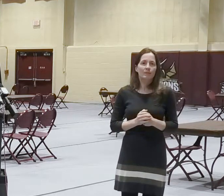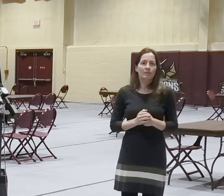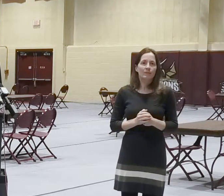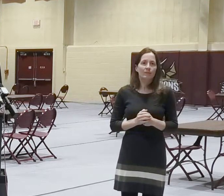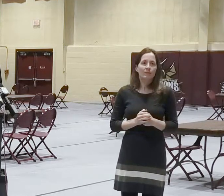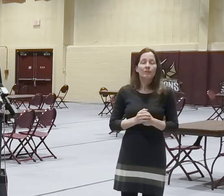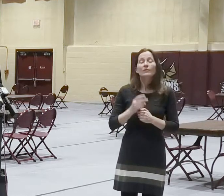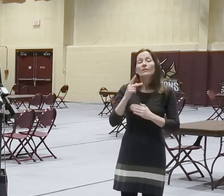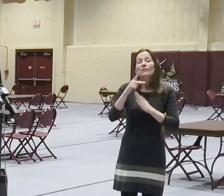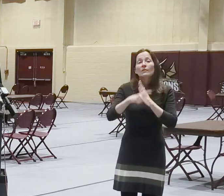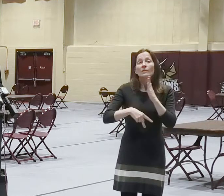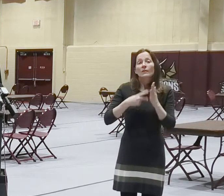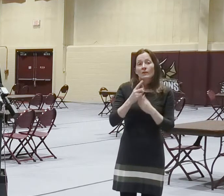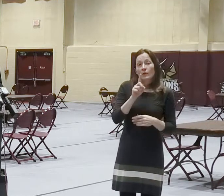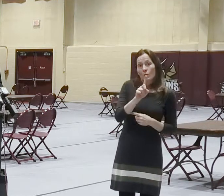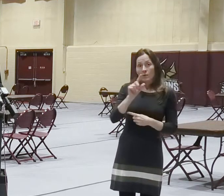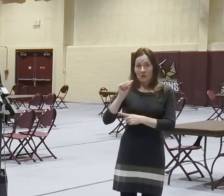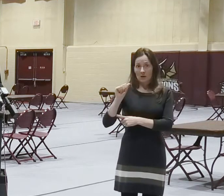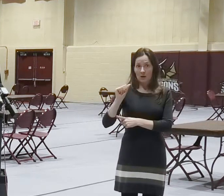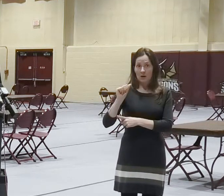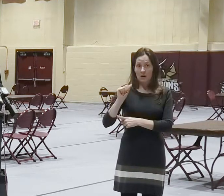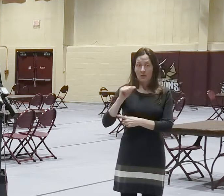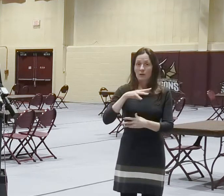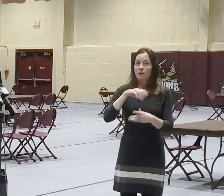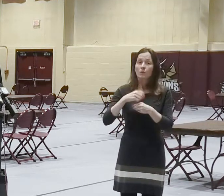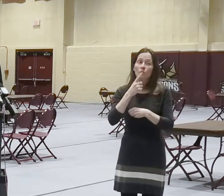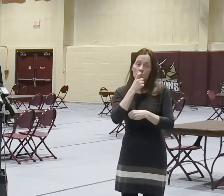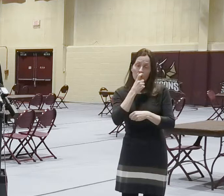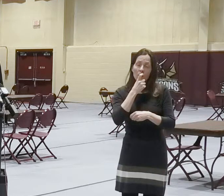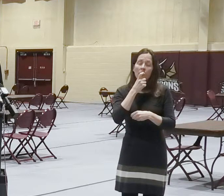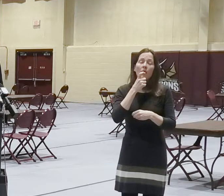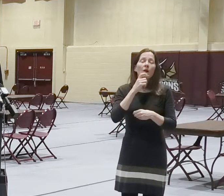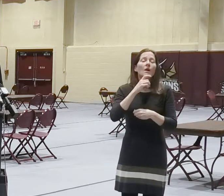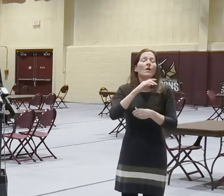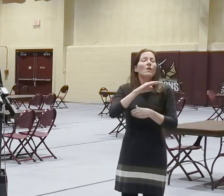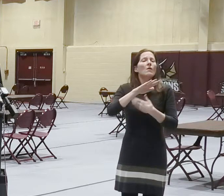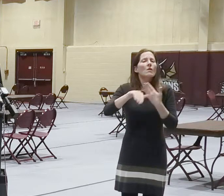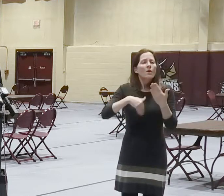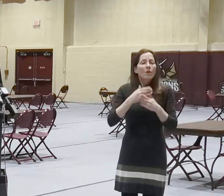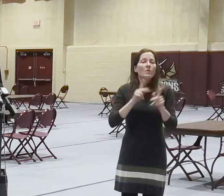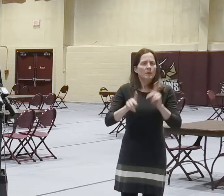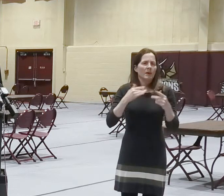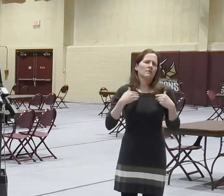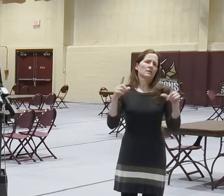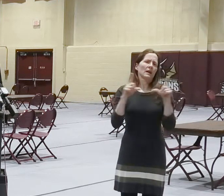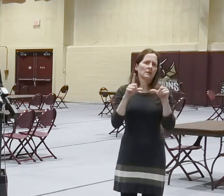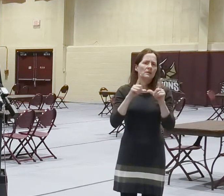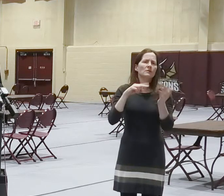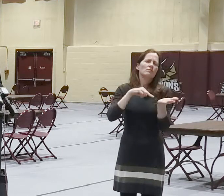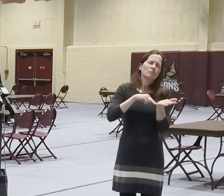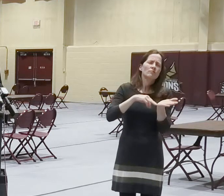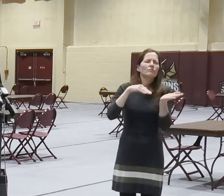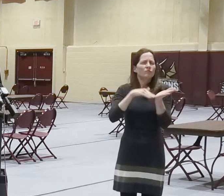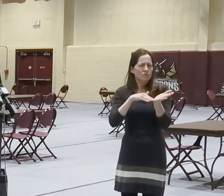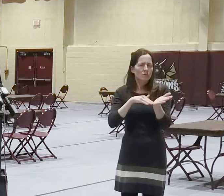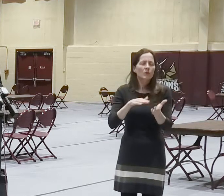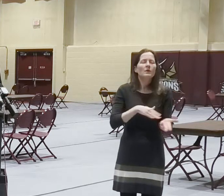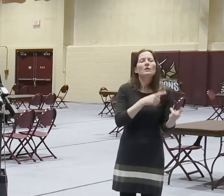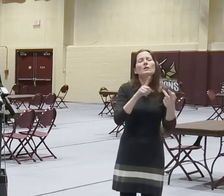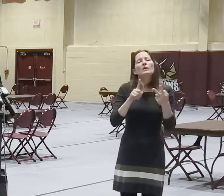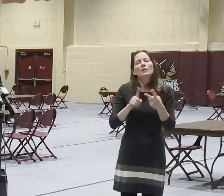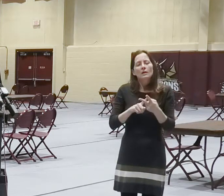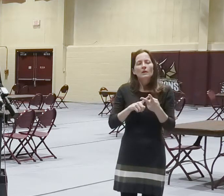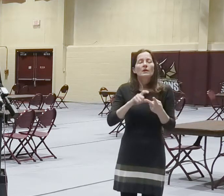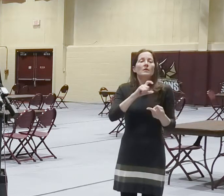Phase 1A includes all licensed healthcare providers, correctional officers, law